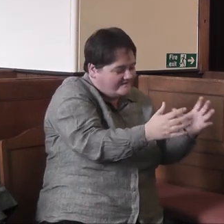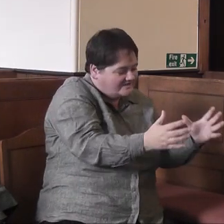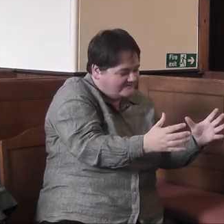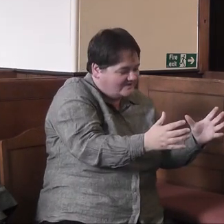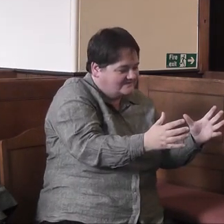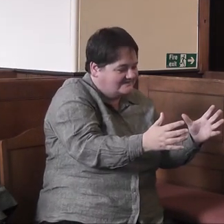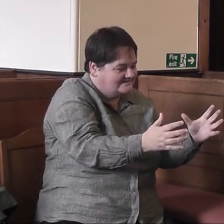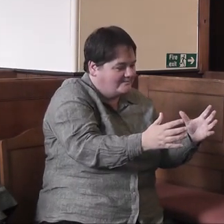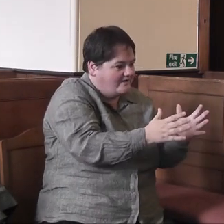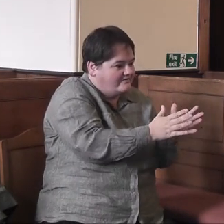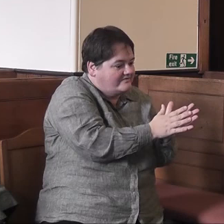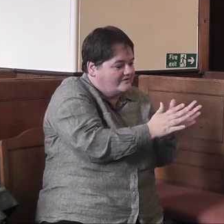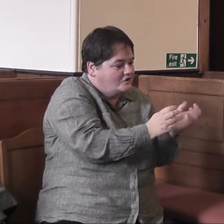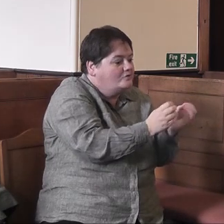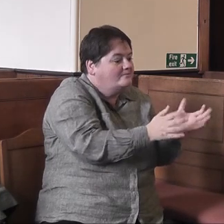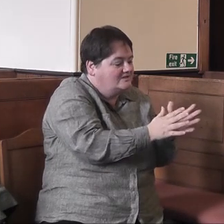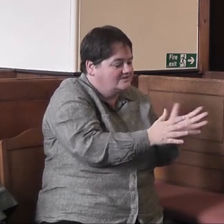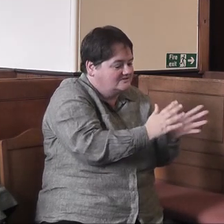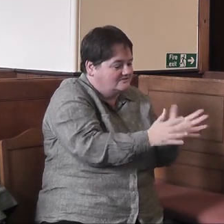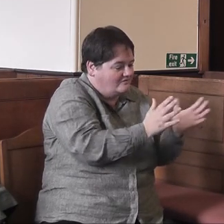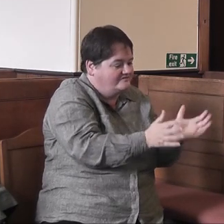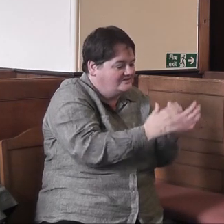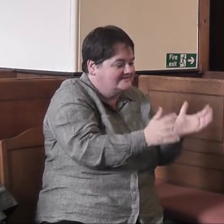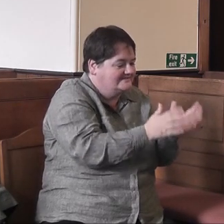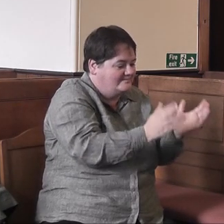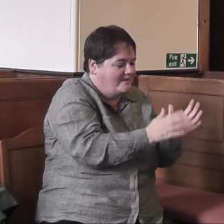first verse is about the humanness of Jesus the baby,